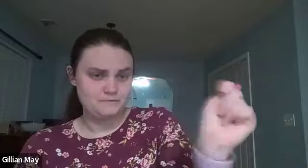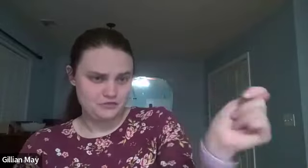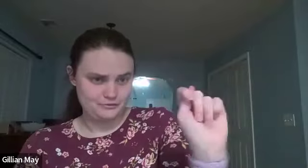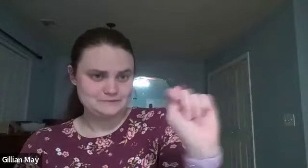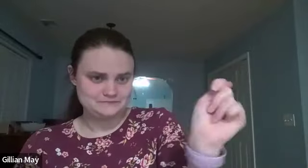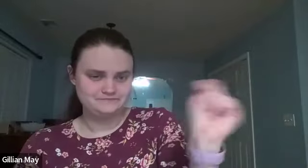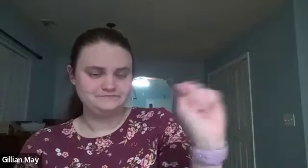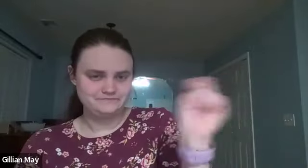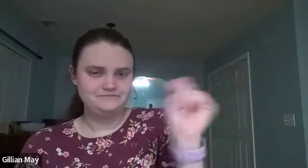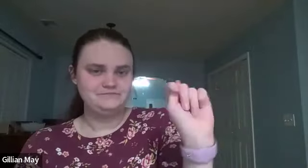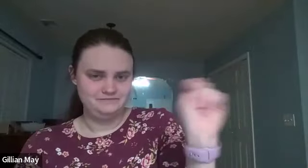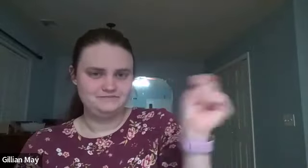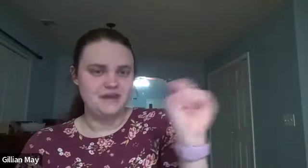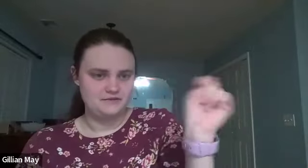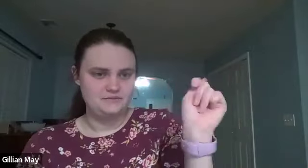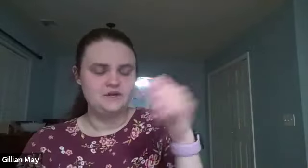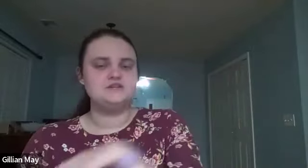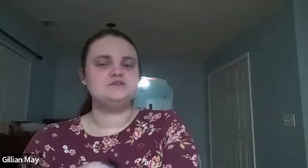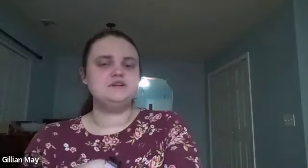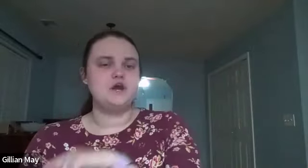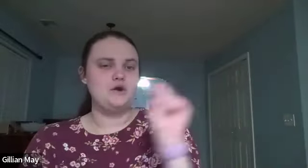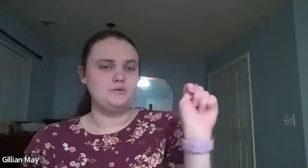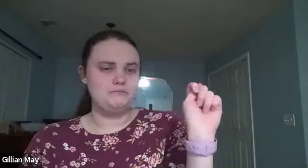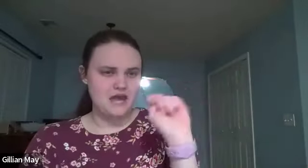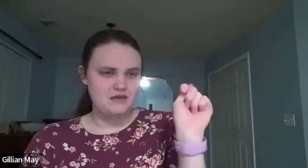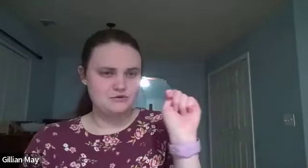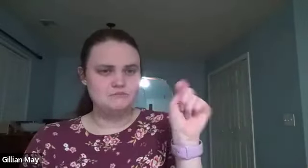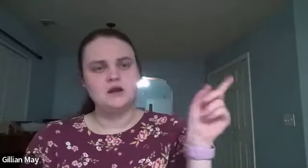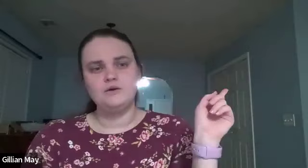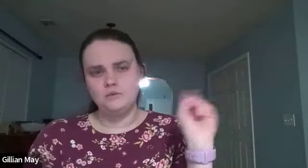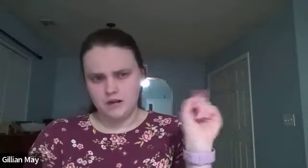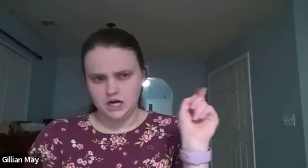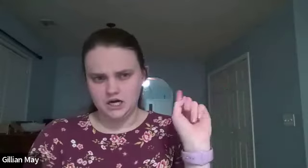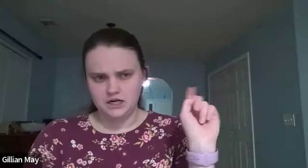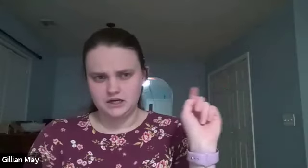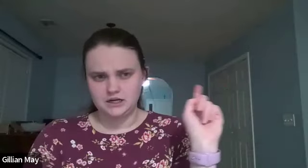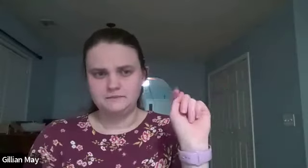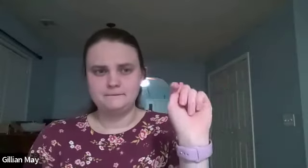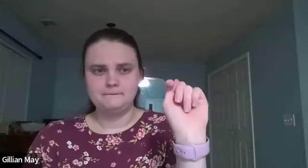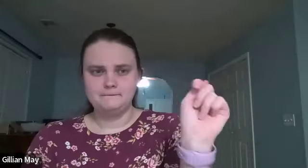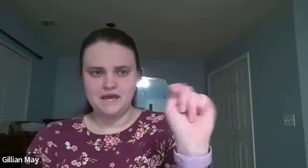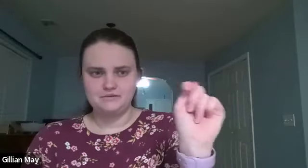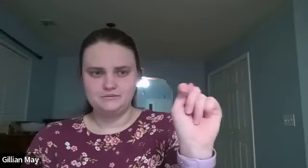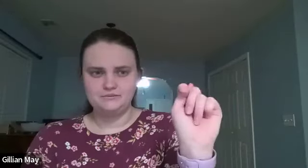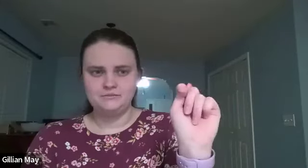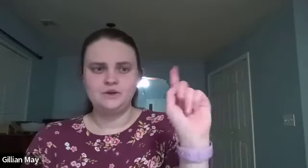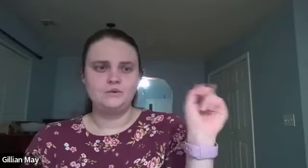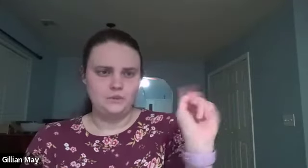Bathroom. Bathroom. So we'd go bathroom where? Bathroom where?